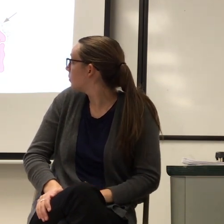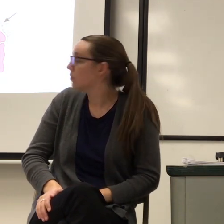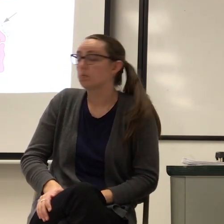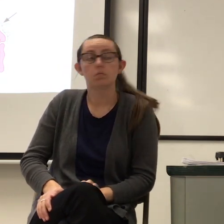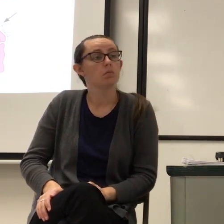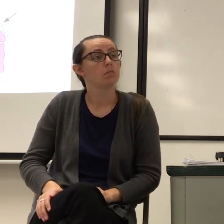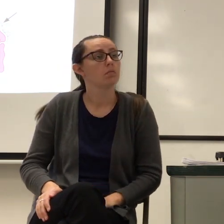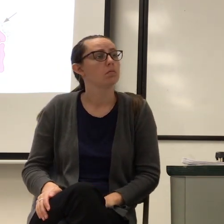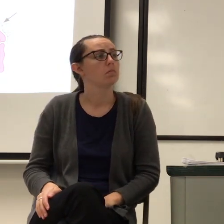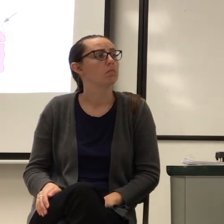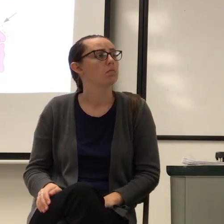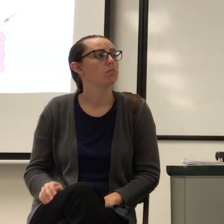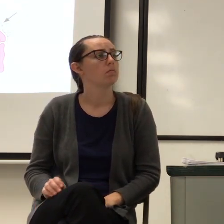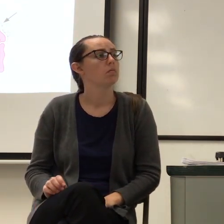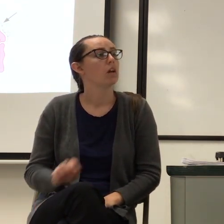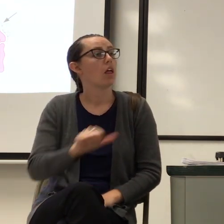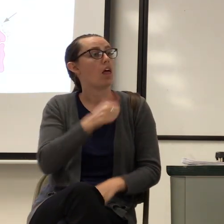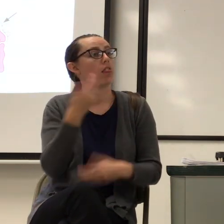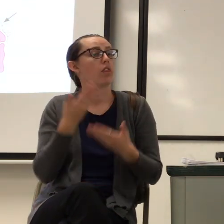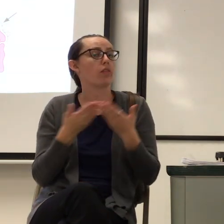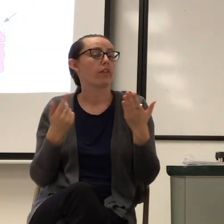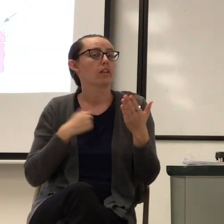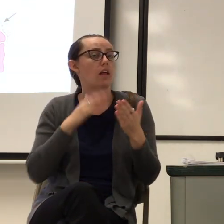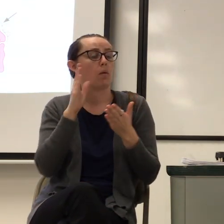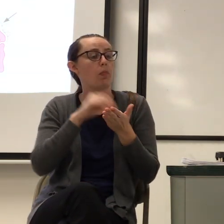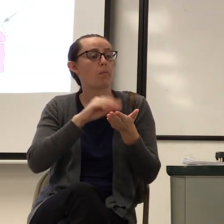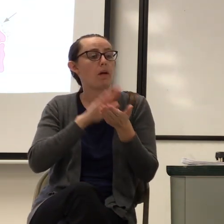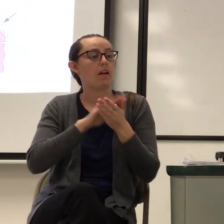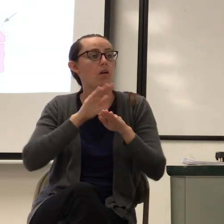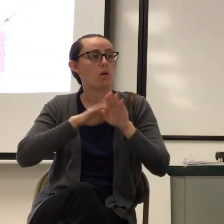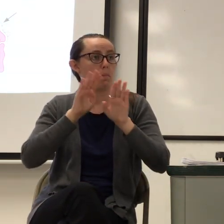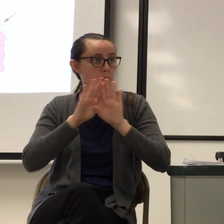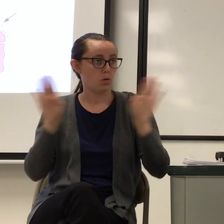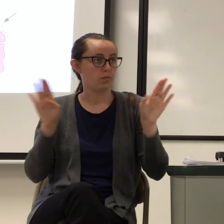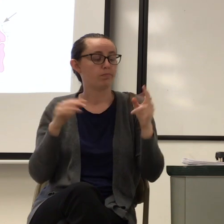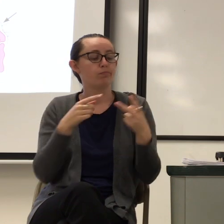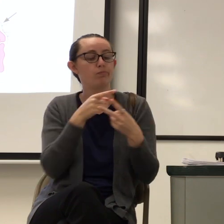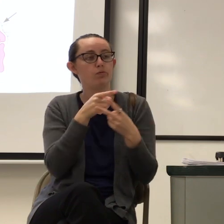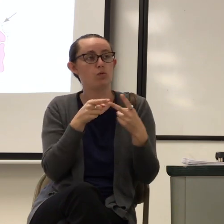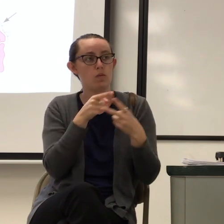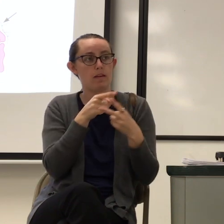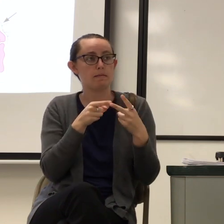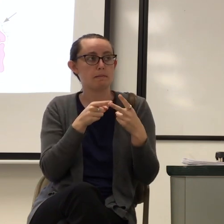What I'll draw for you on the board, two things.